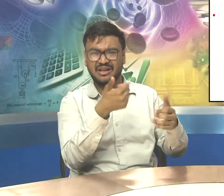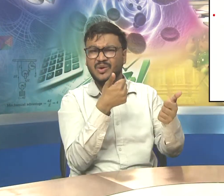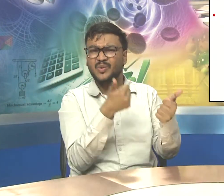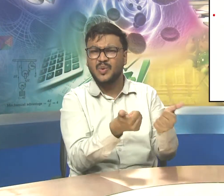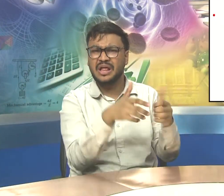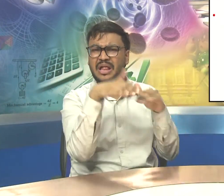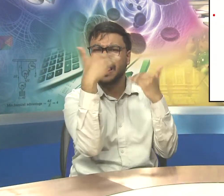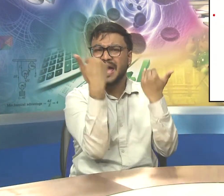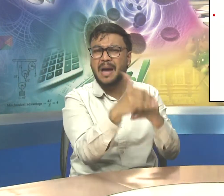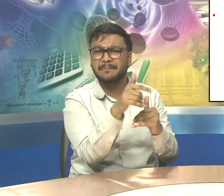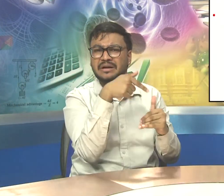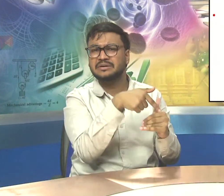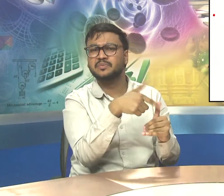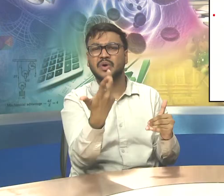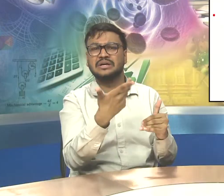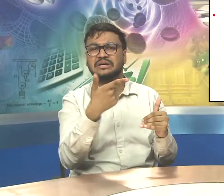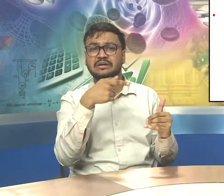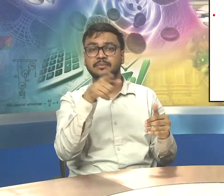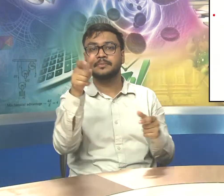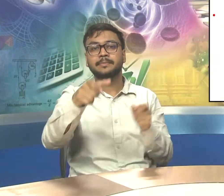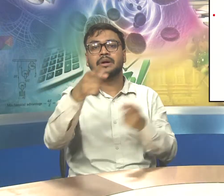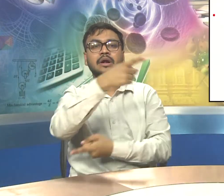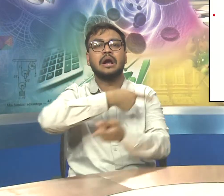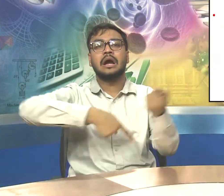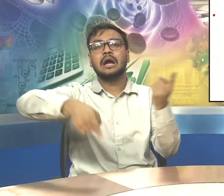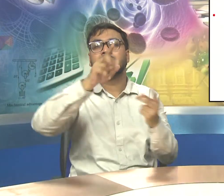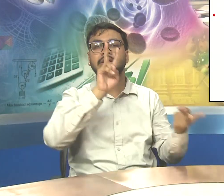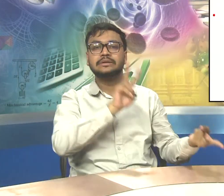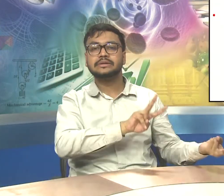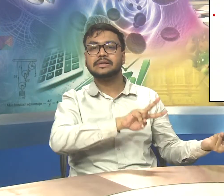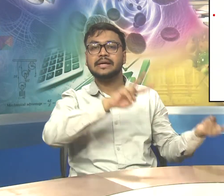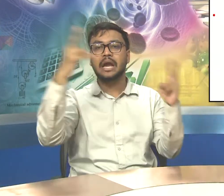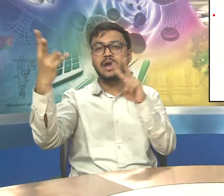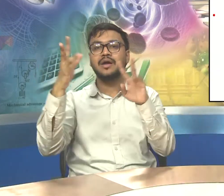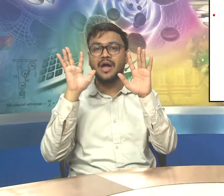people have misconcept about sign language.